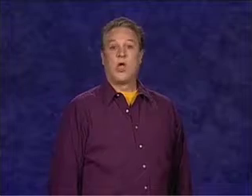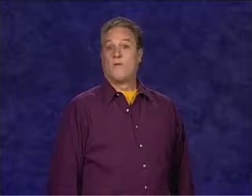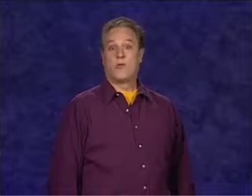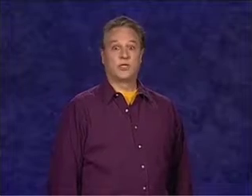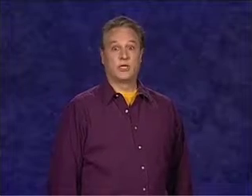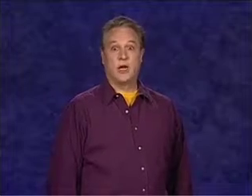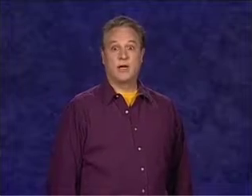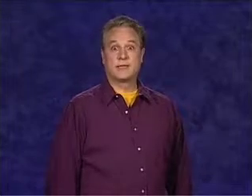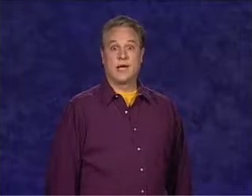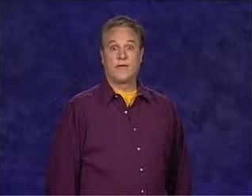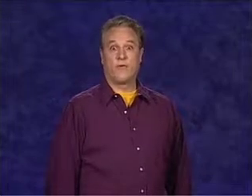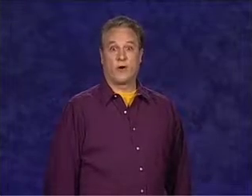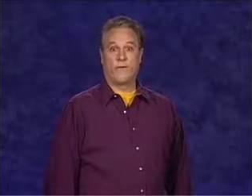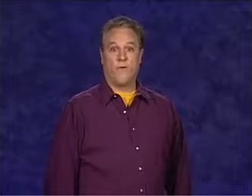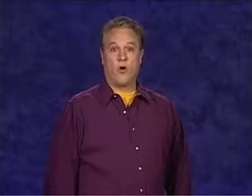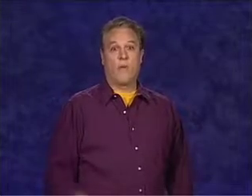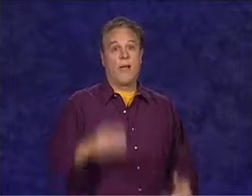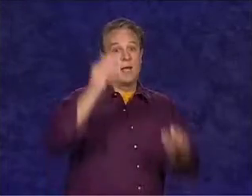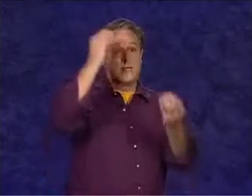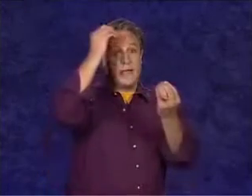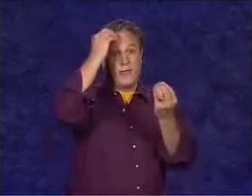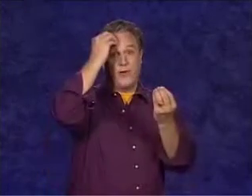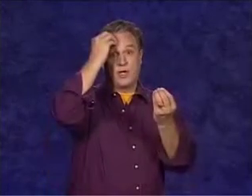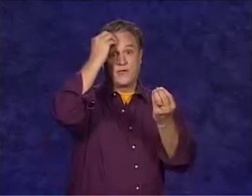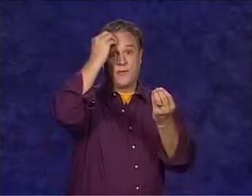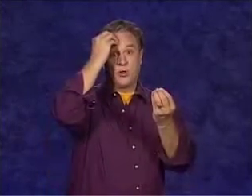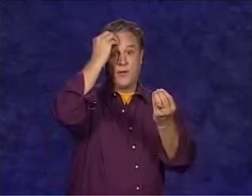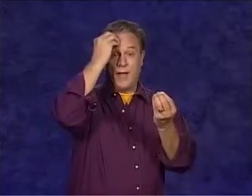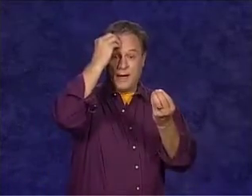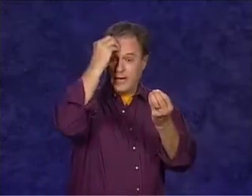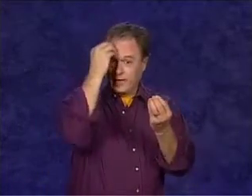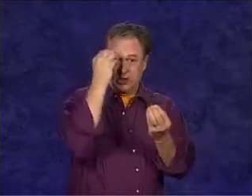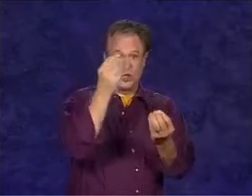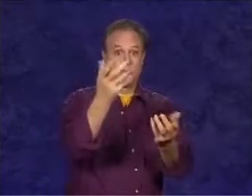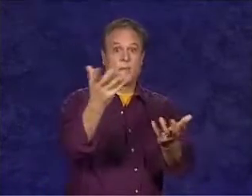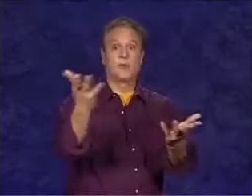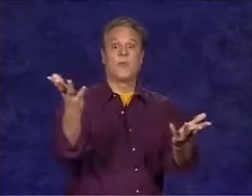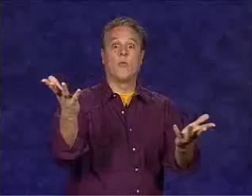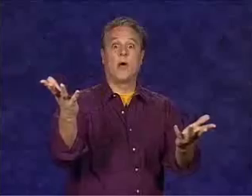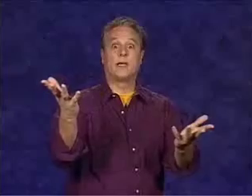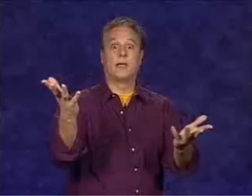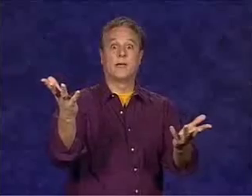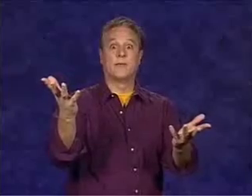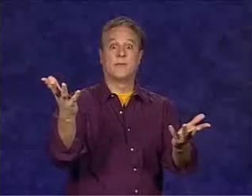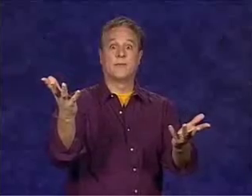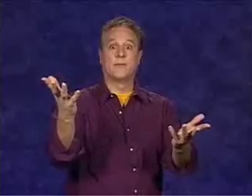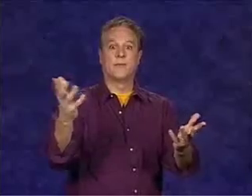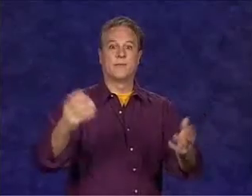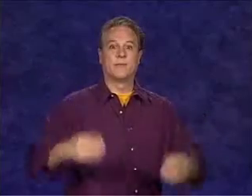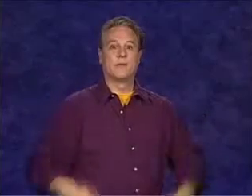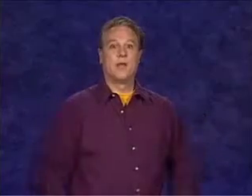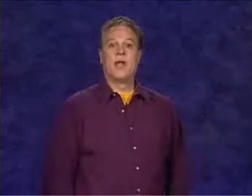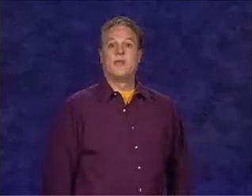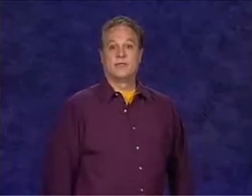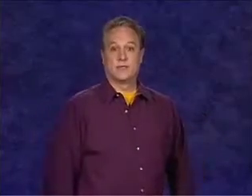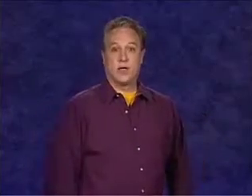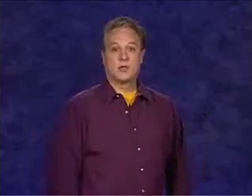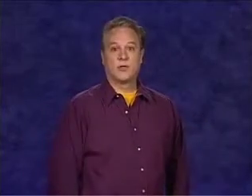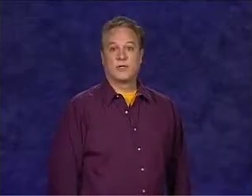For the generic sign for inform, take thoughts from your mind and distribute them widely. This is also the